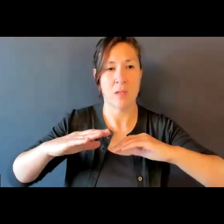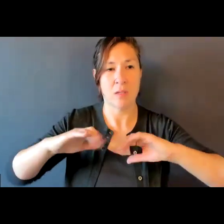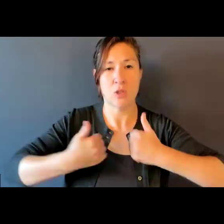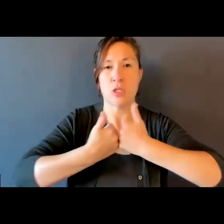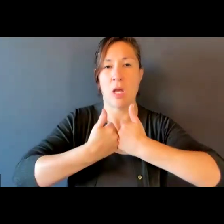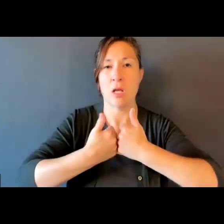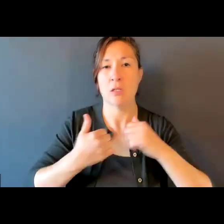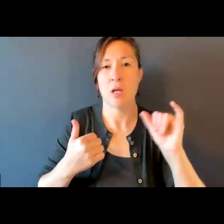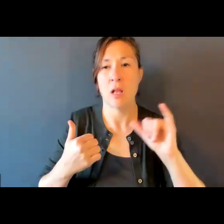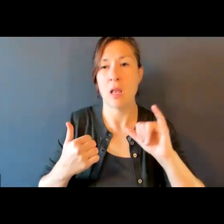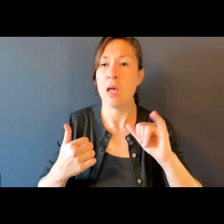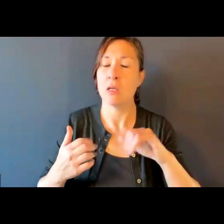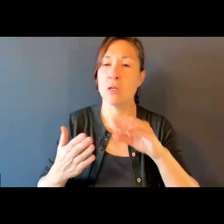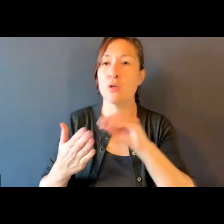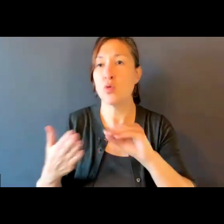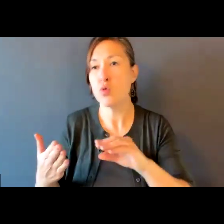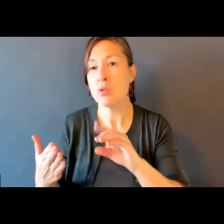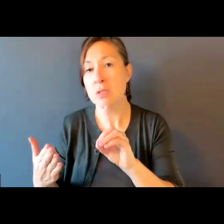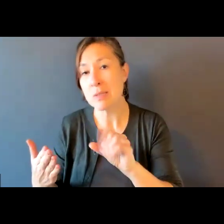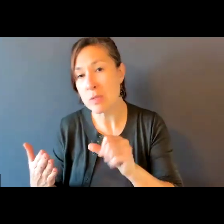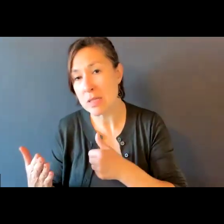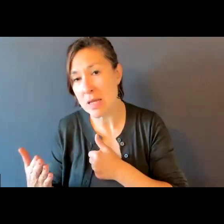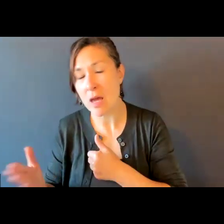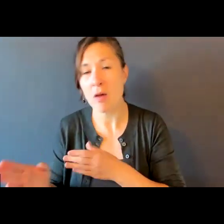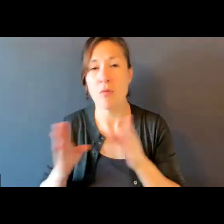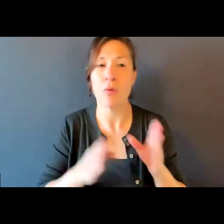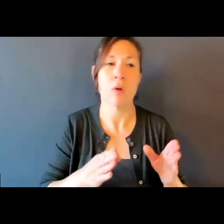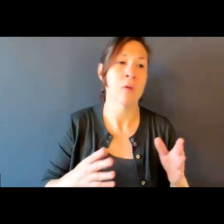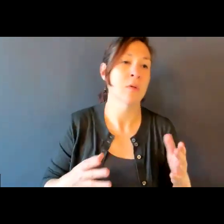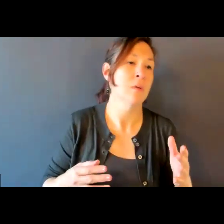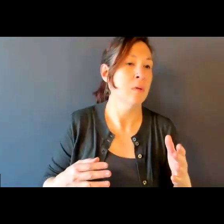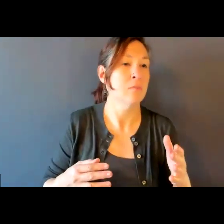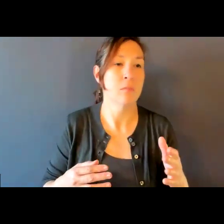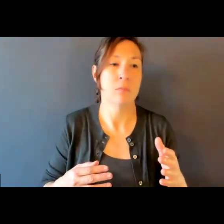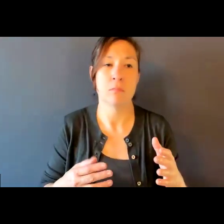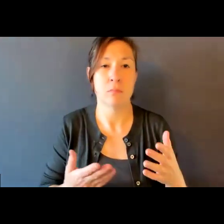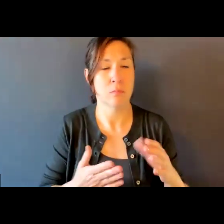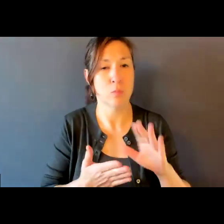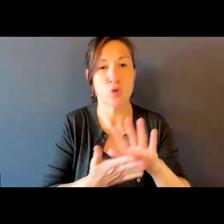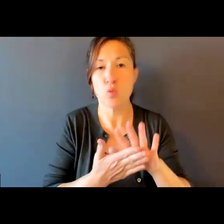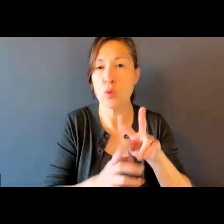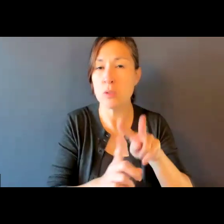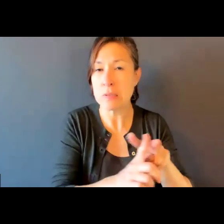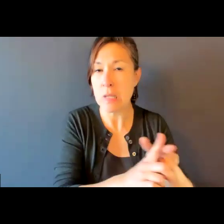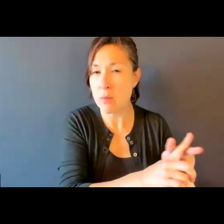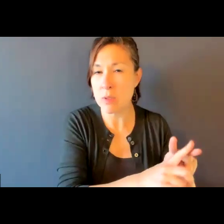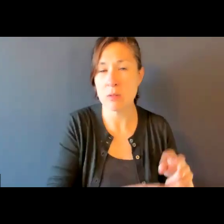and students with disabilities and those aspects of how do we make sure that we have a system that's built for success for